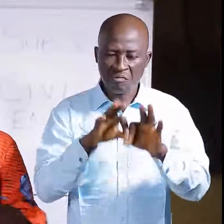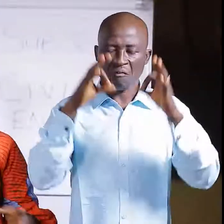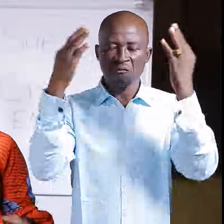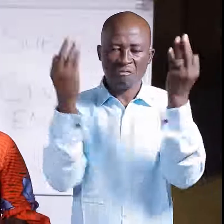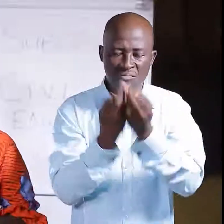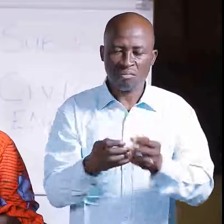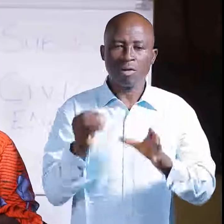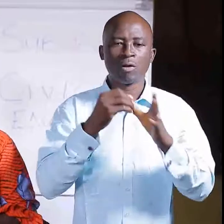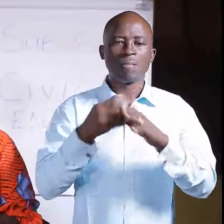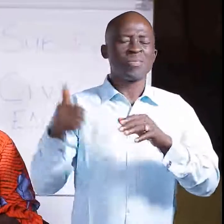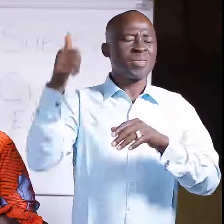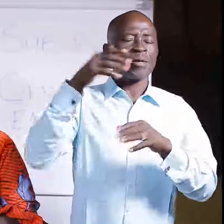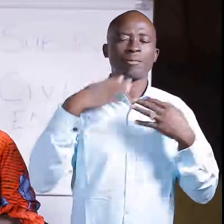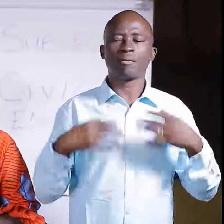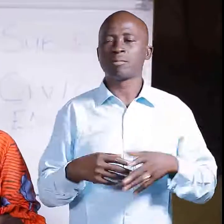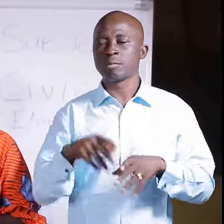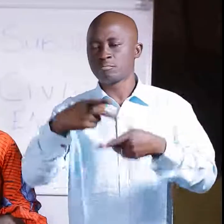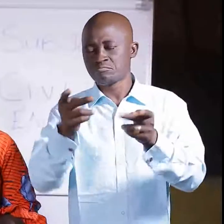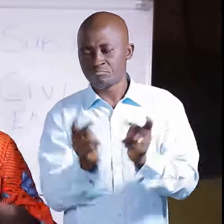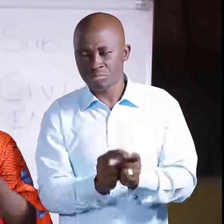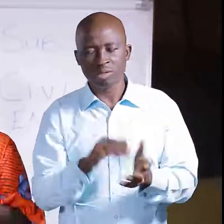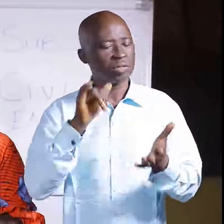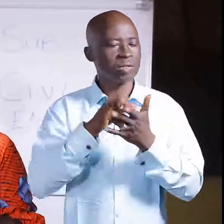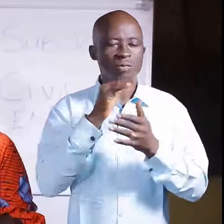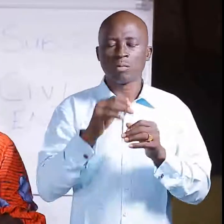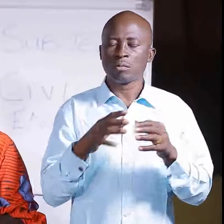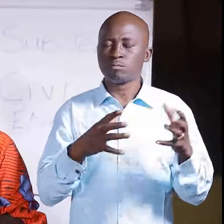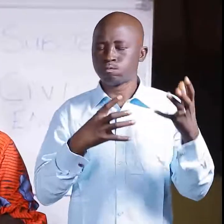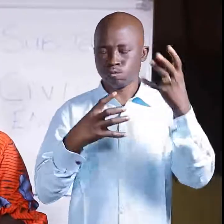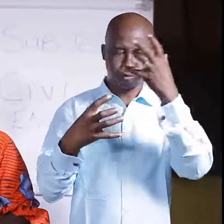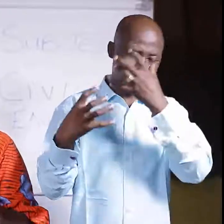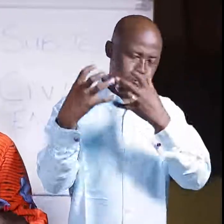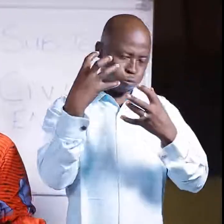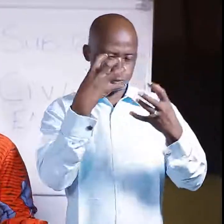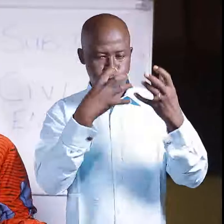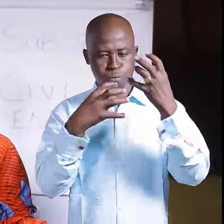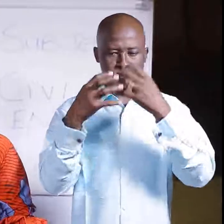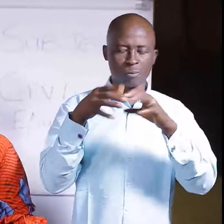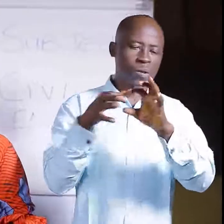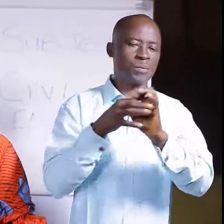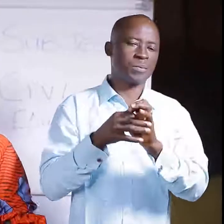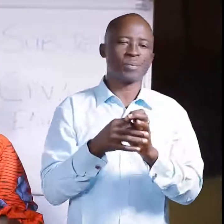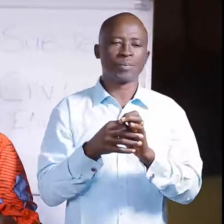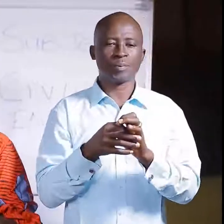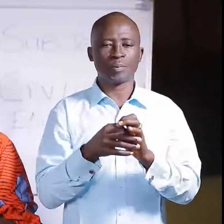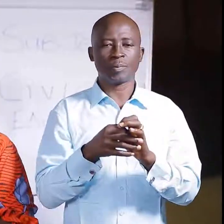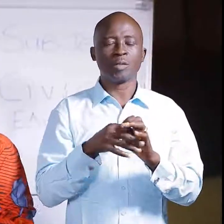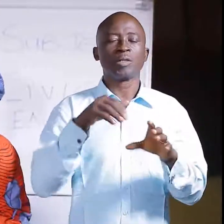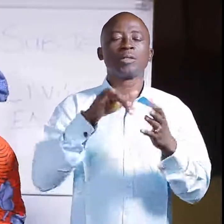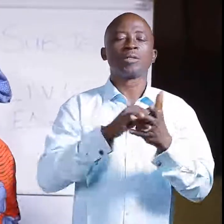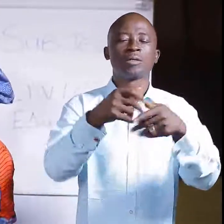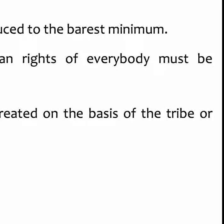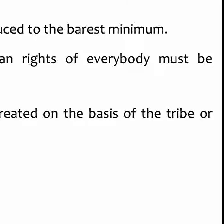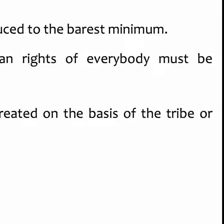or any other setting. And that will frustrate cooperation in that